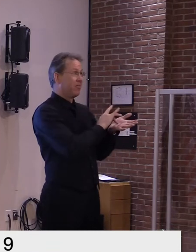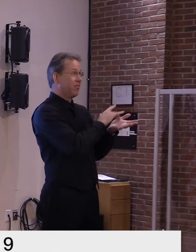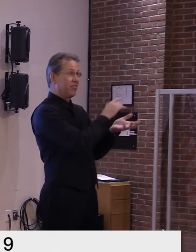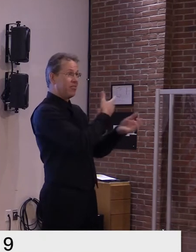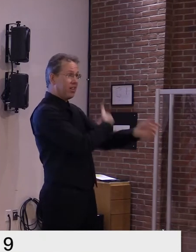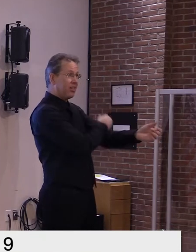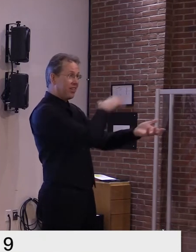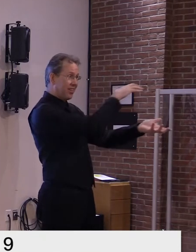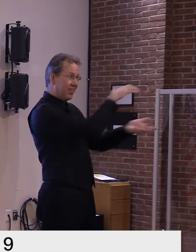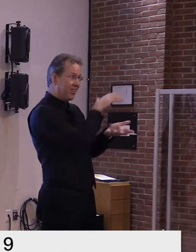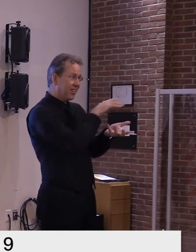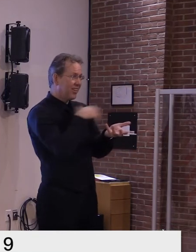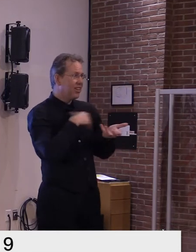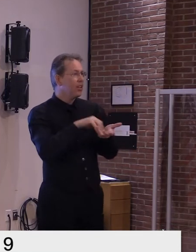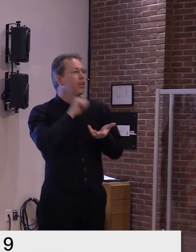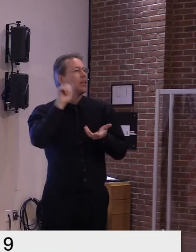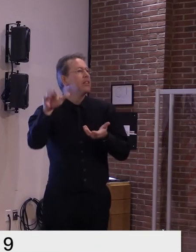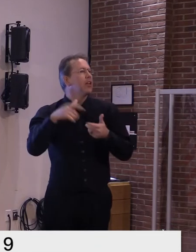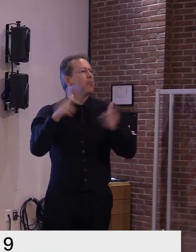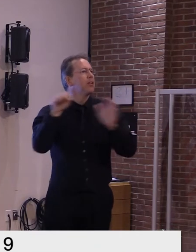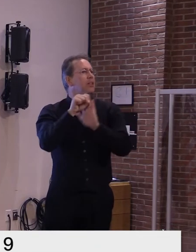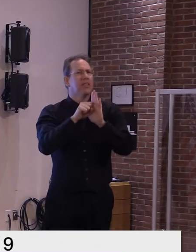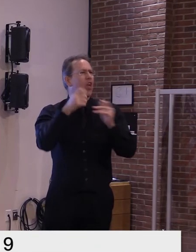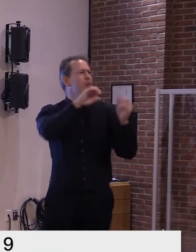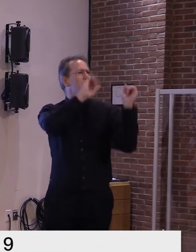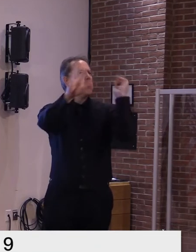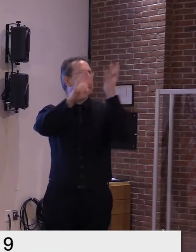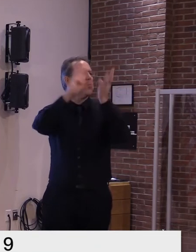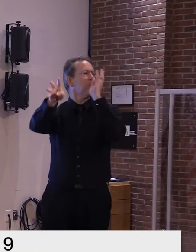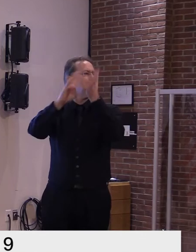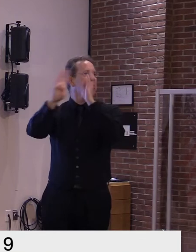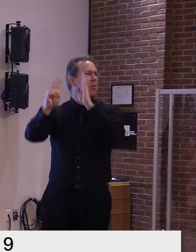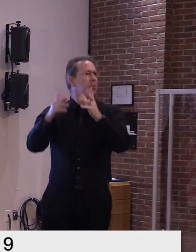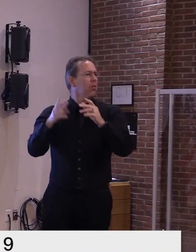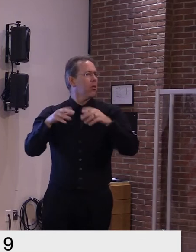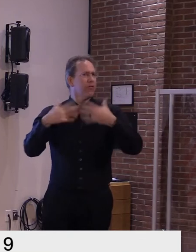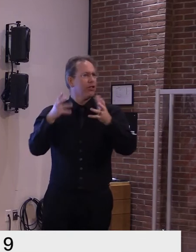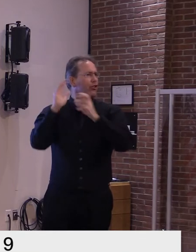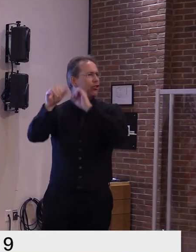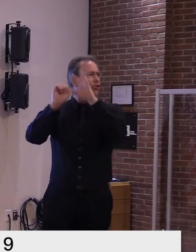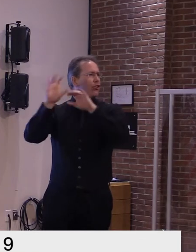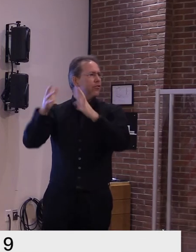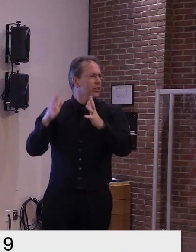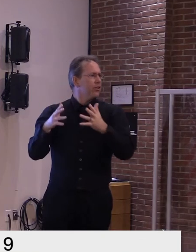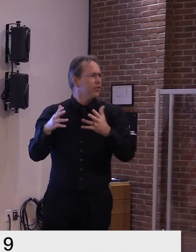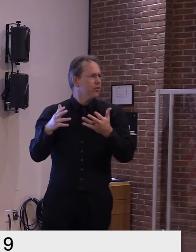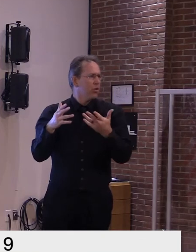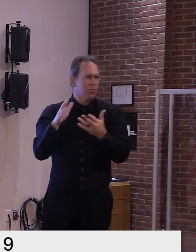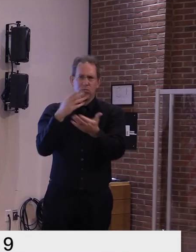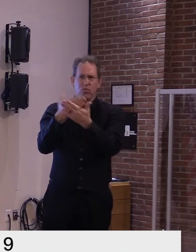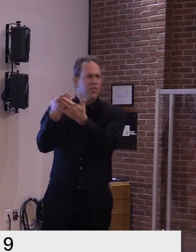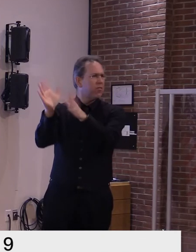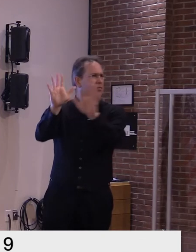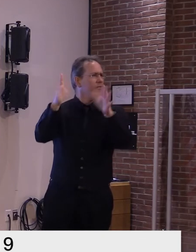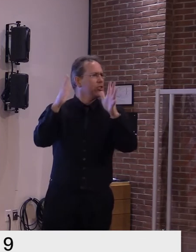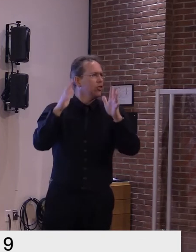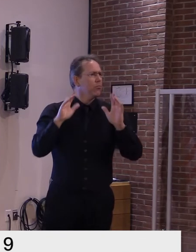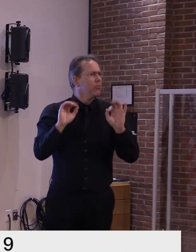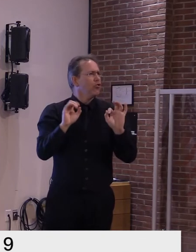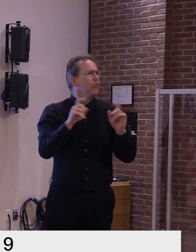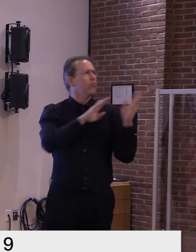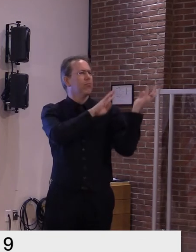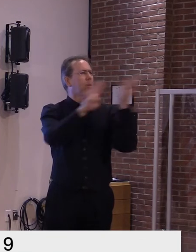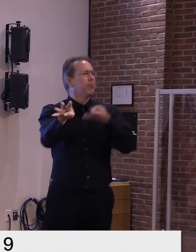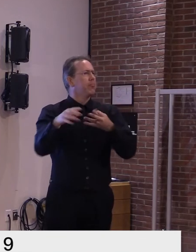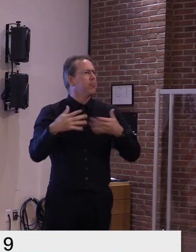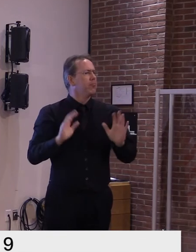states, and I know that they are trying to administer them as quick as possible. We are doing a